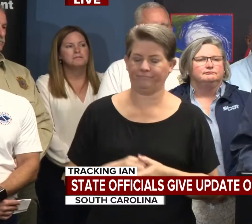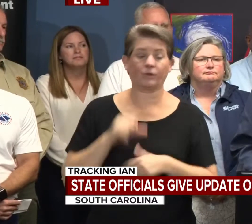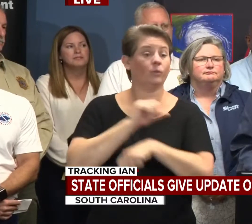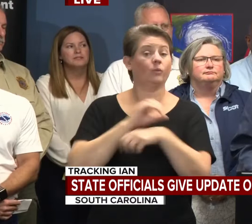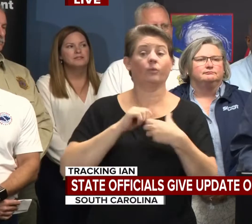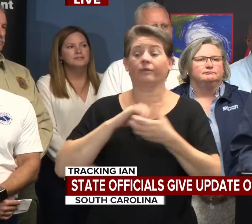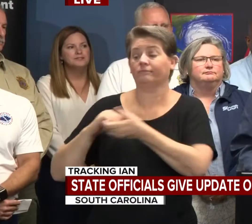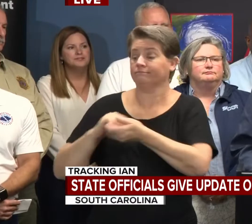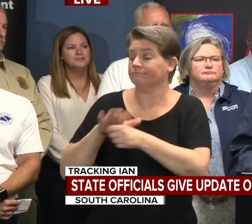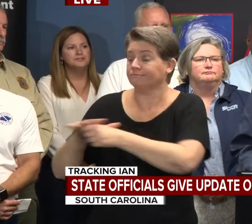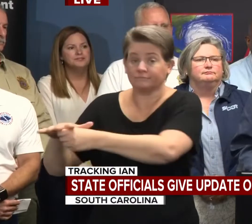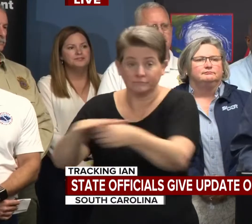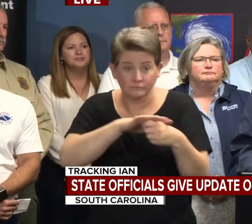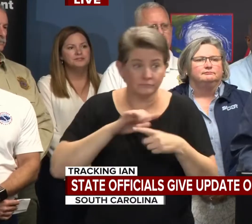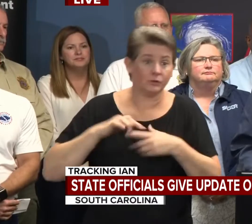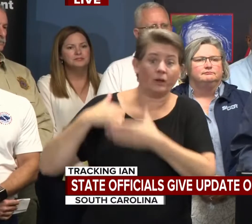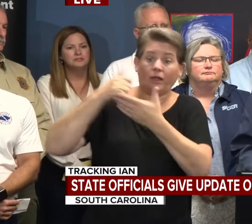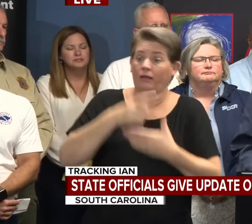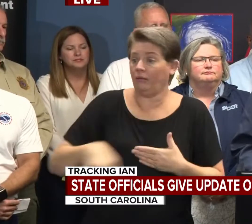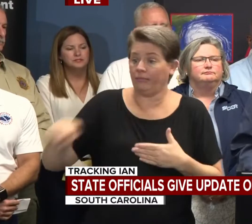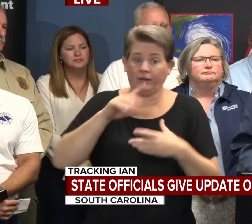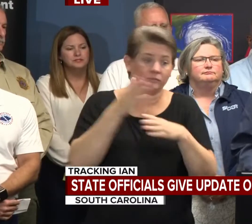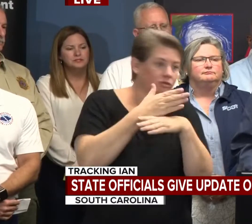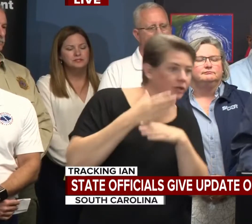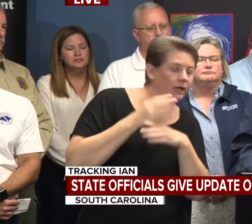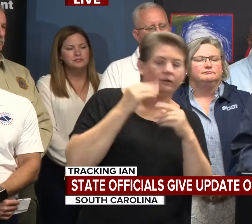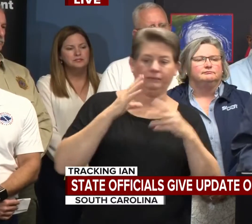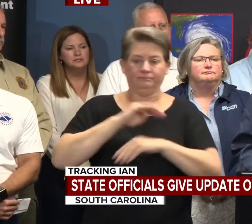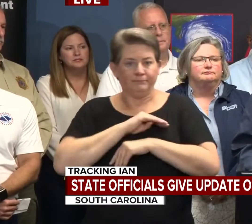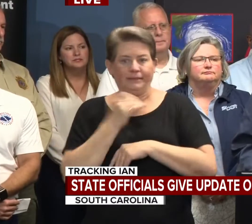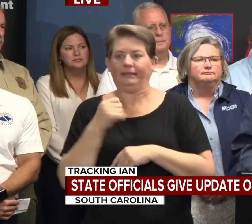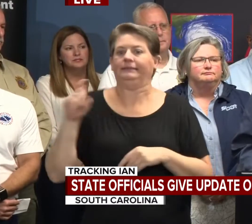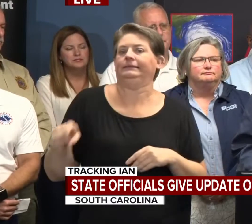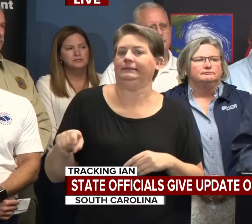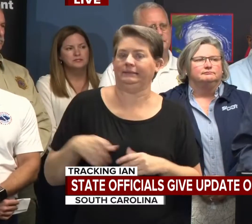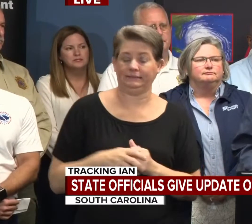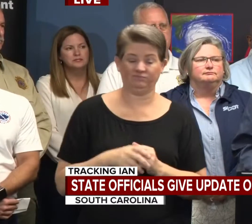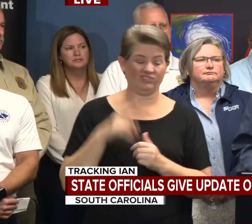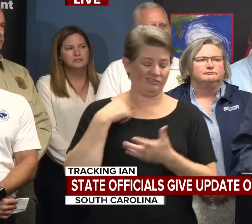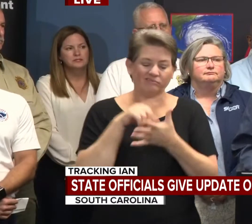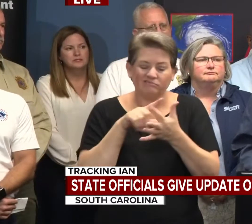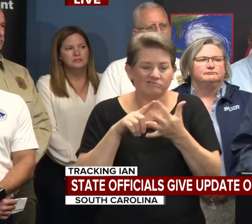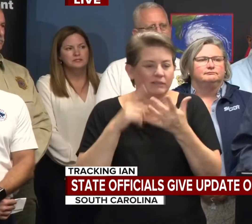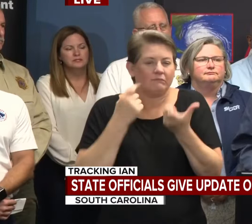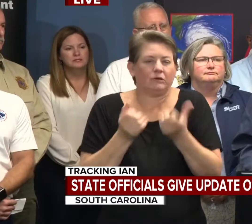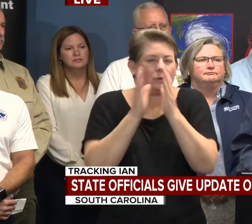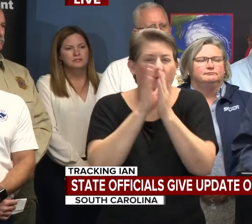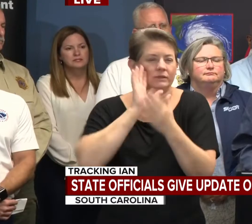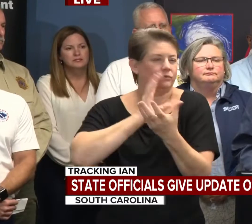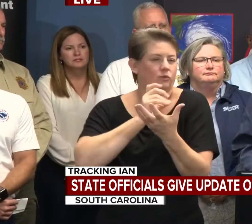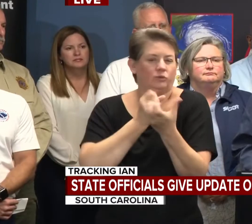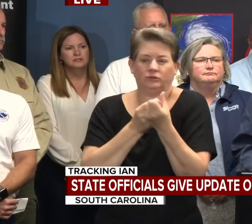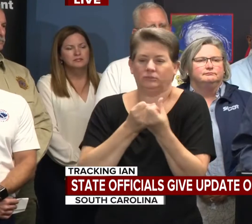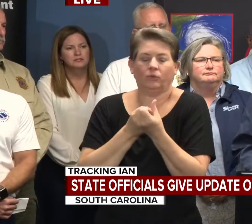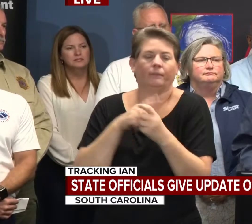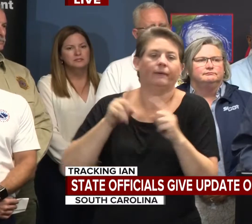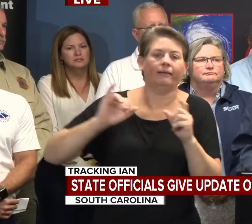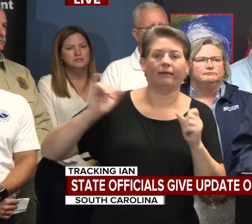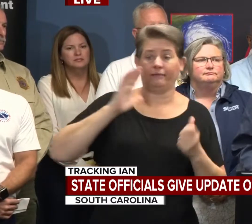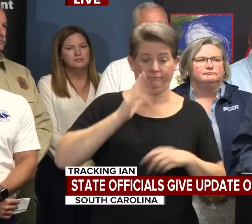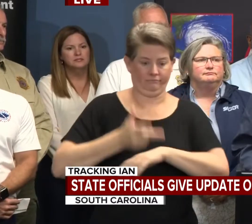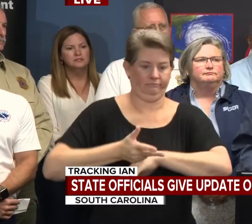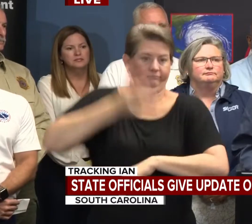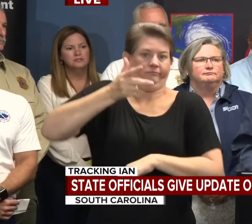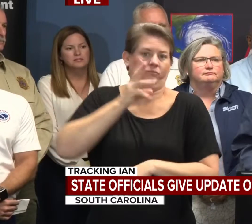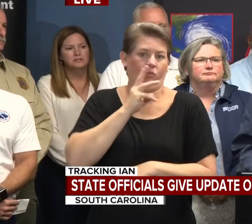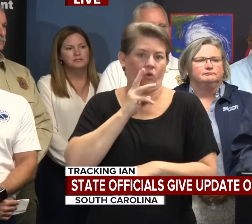share information and identify unmet needs. We've only received a few requests for support, but they include high water